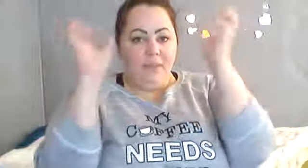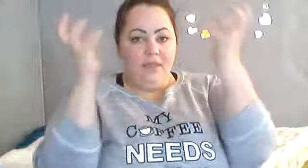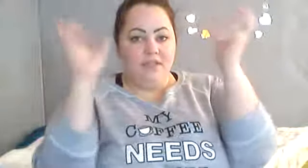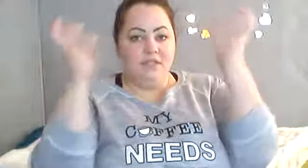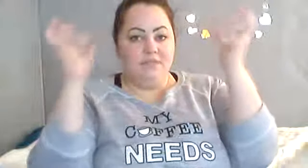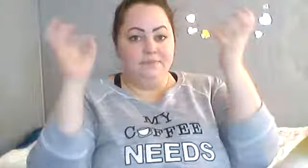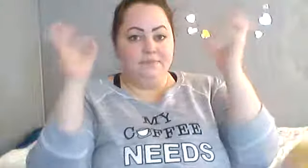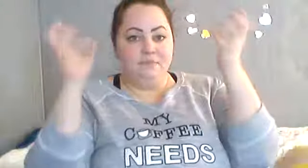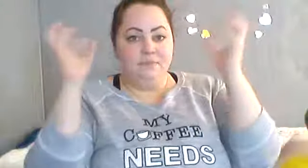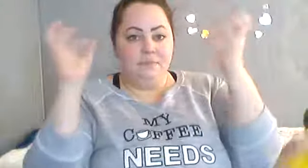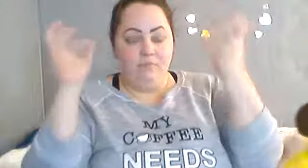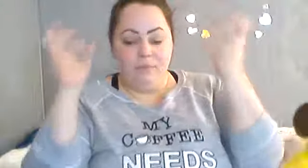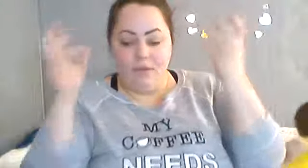Ambulance.